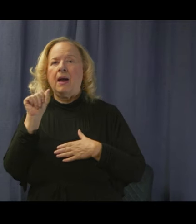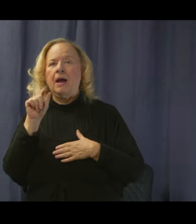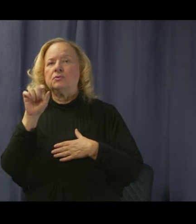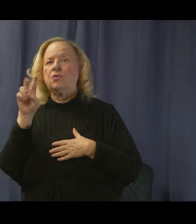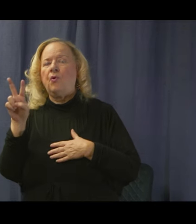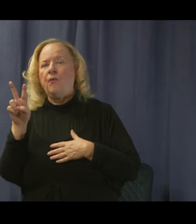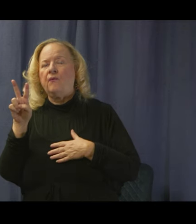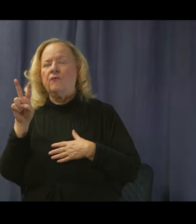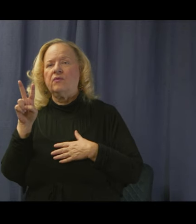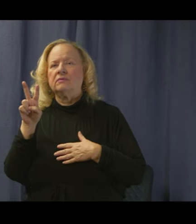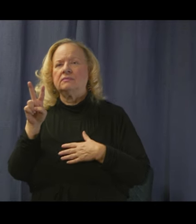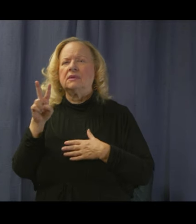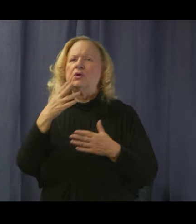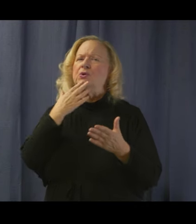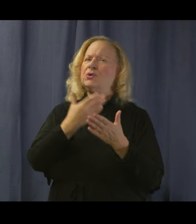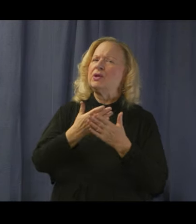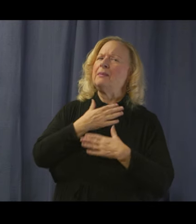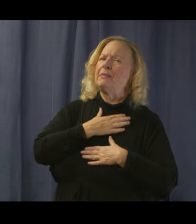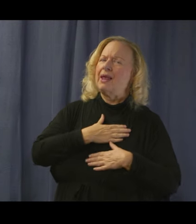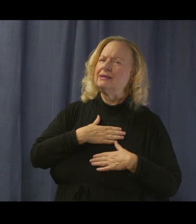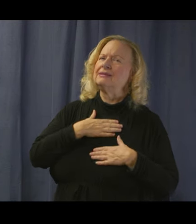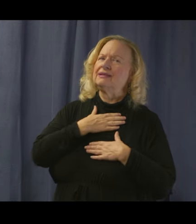yakah. Hine mato